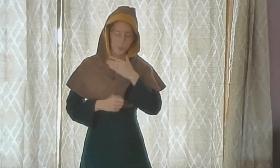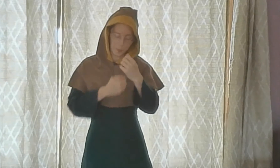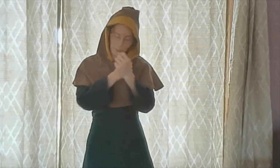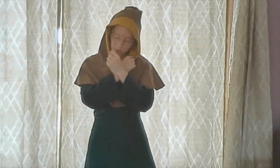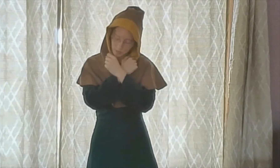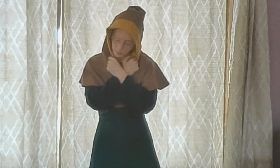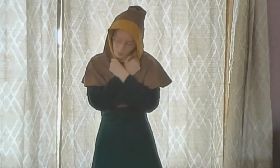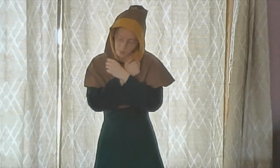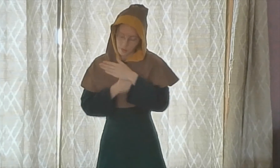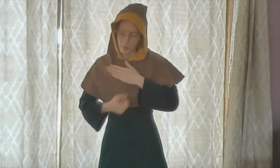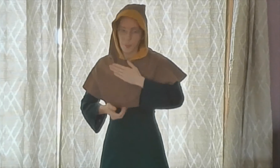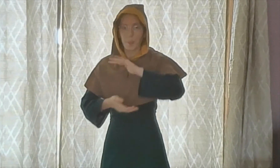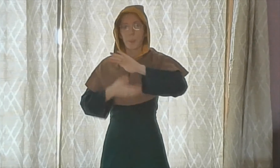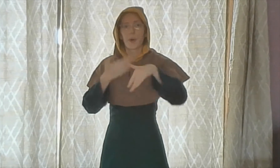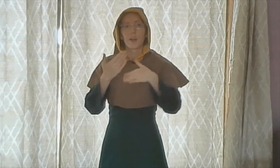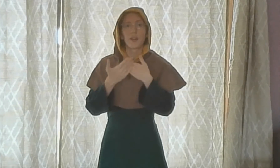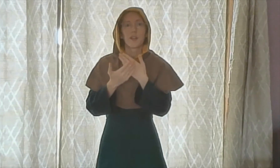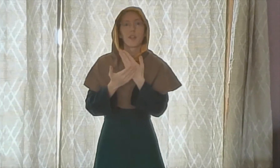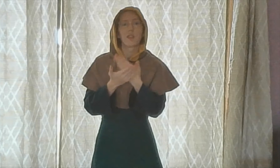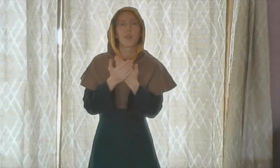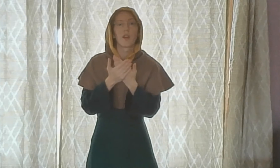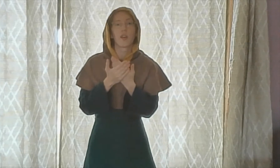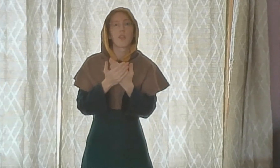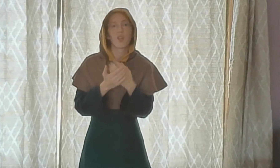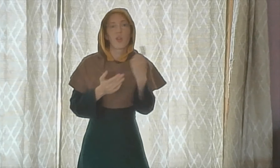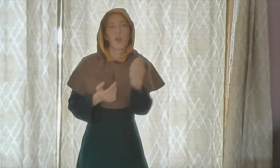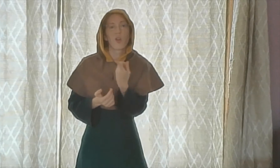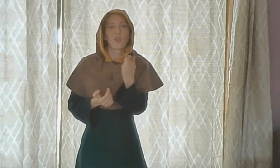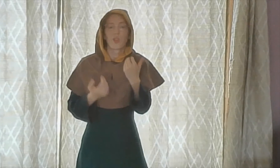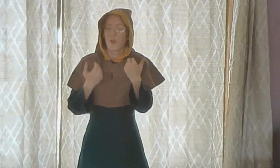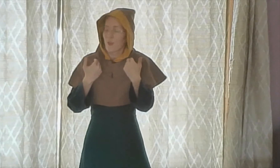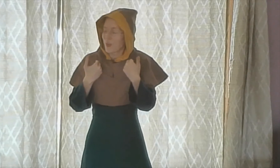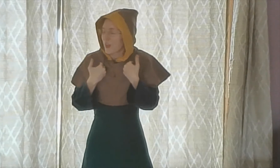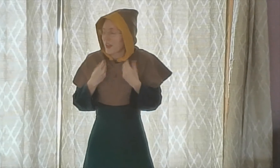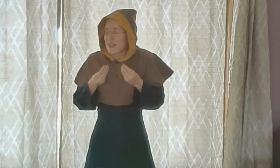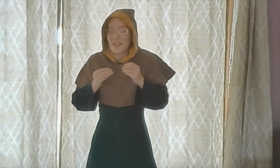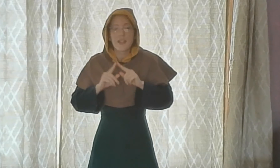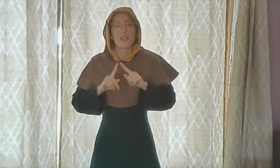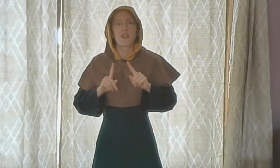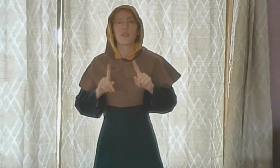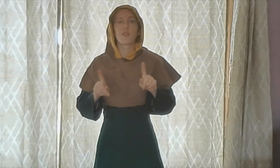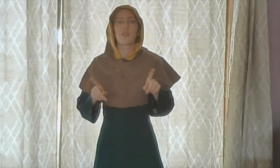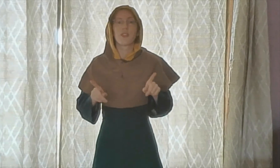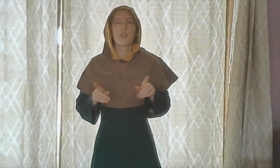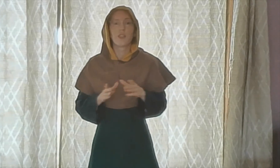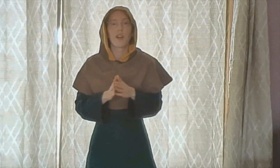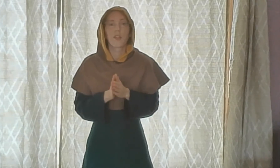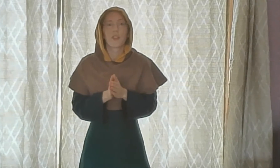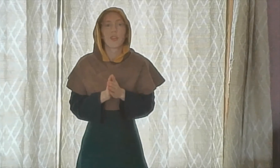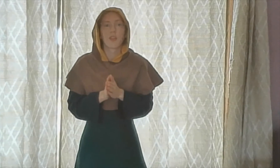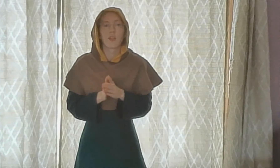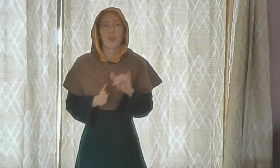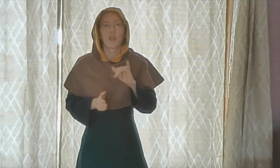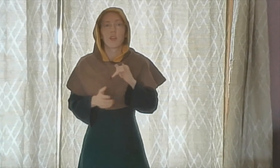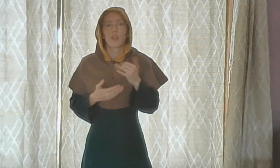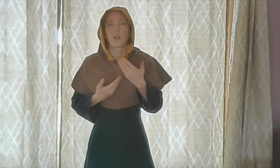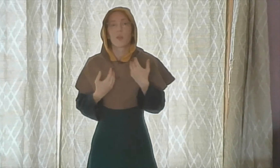my love, my own. You who give more strength to me than